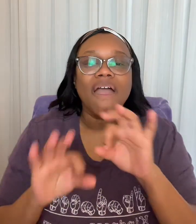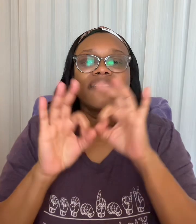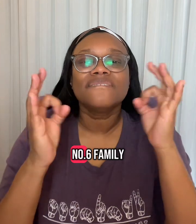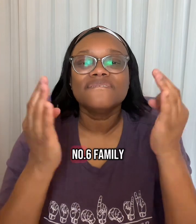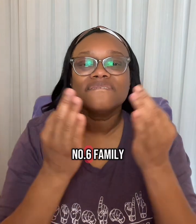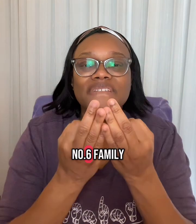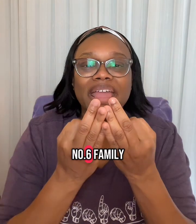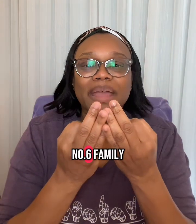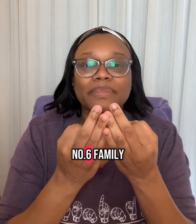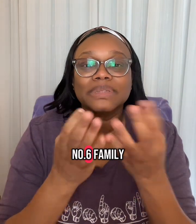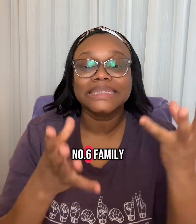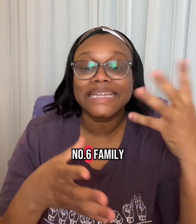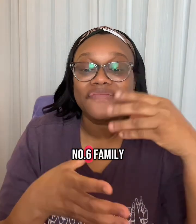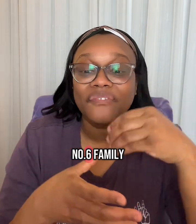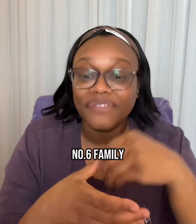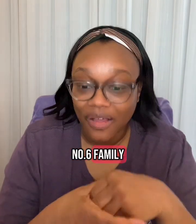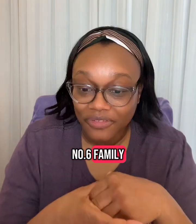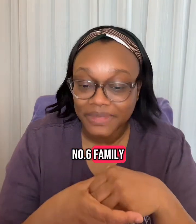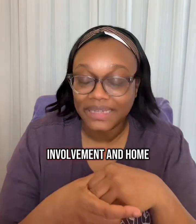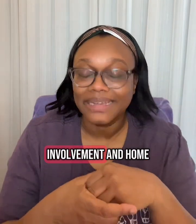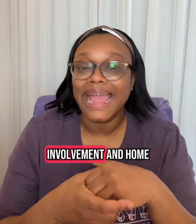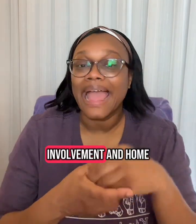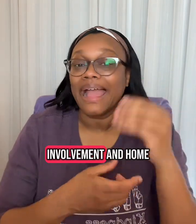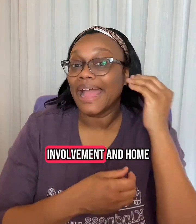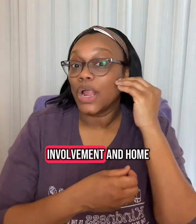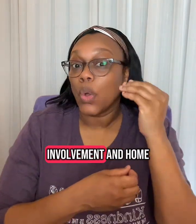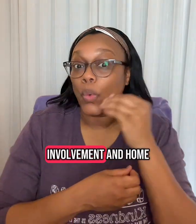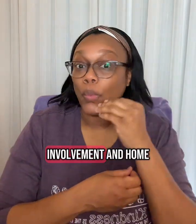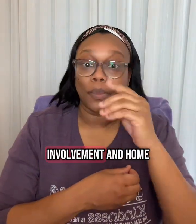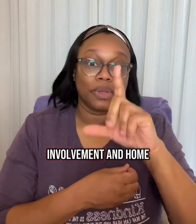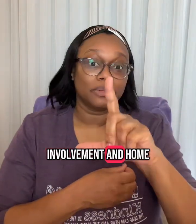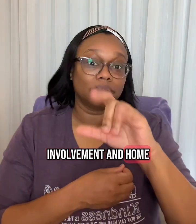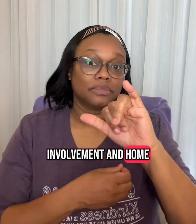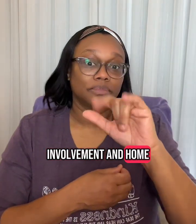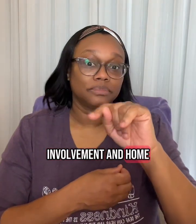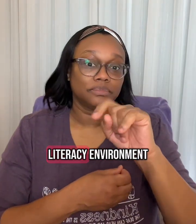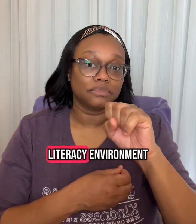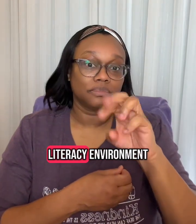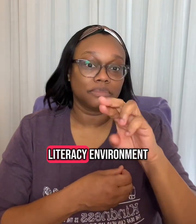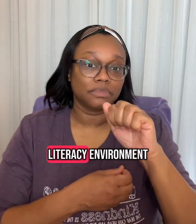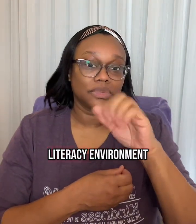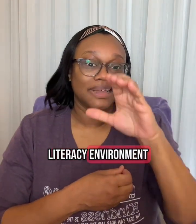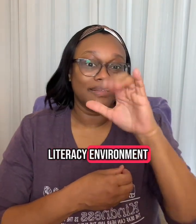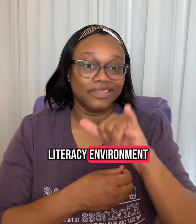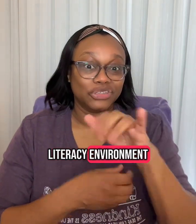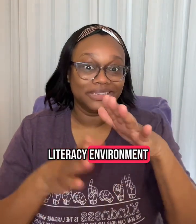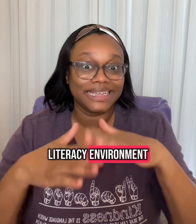Number 6, family involvement and home literacy environment.